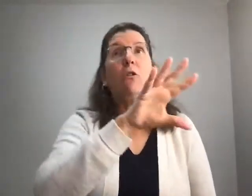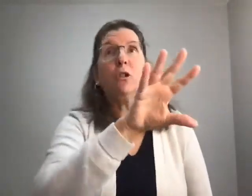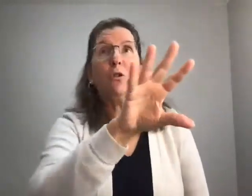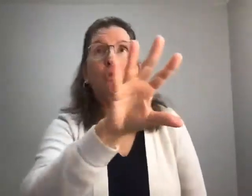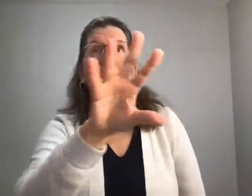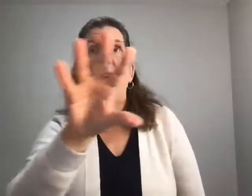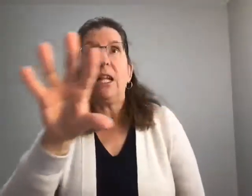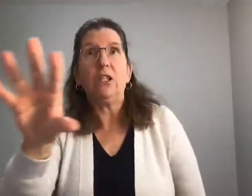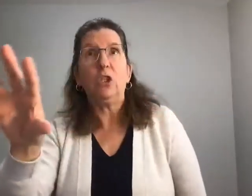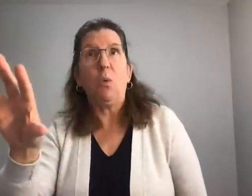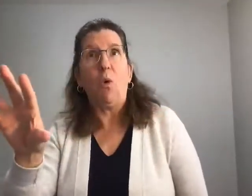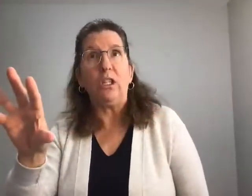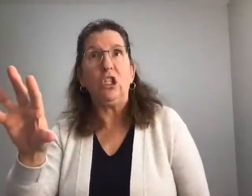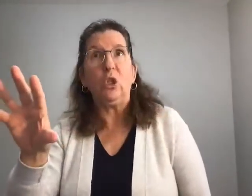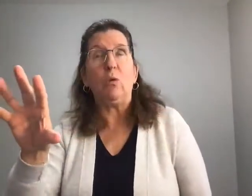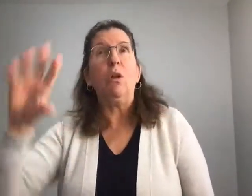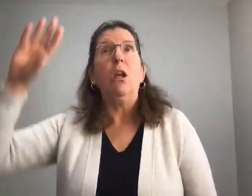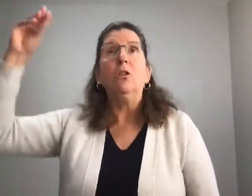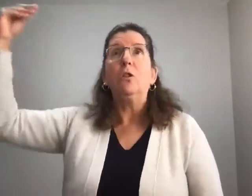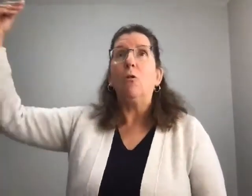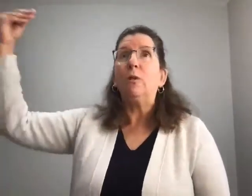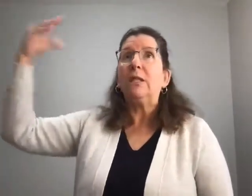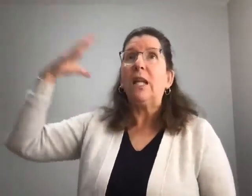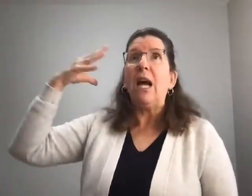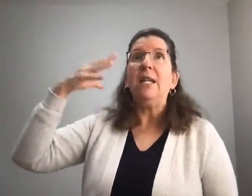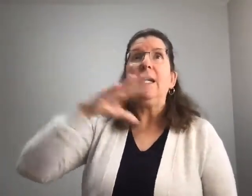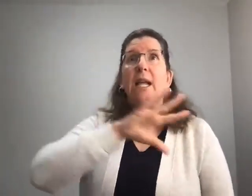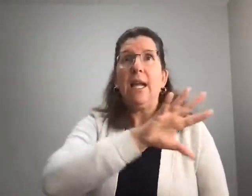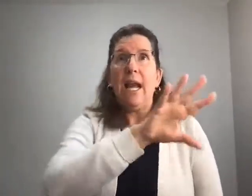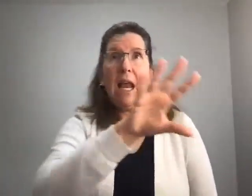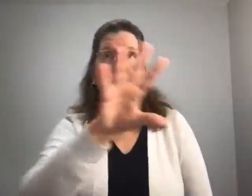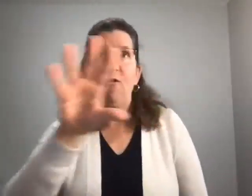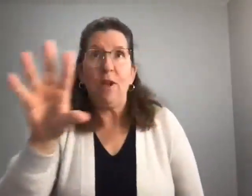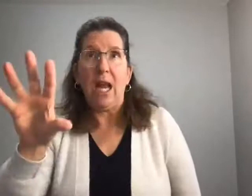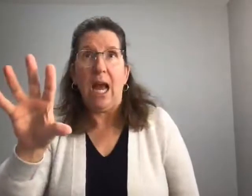also directed towards you. So sun in every eye.